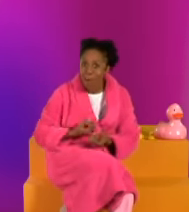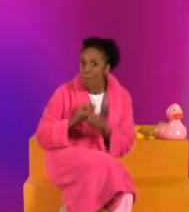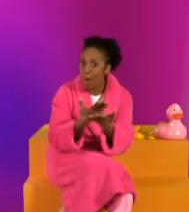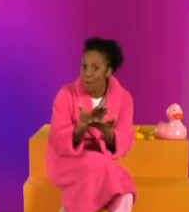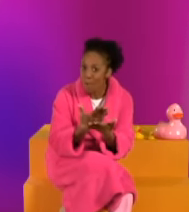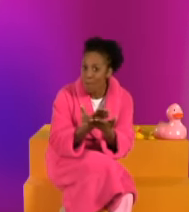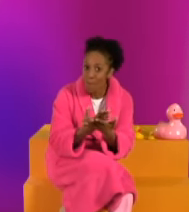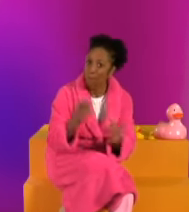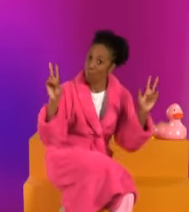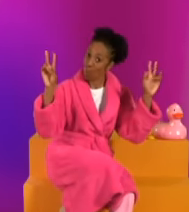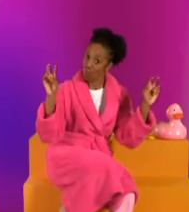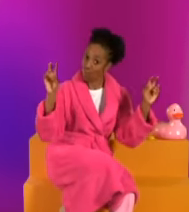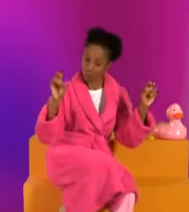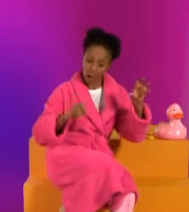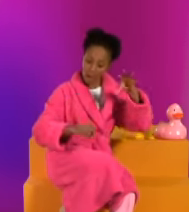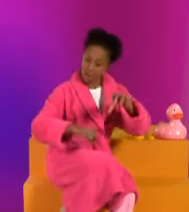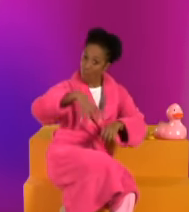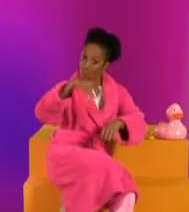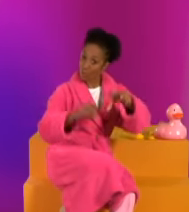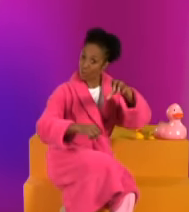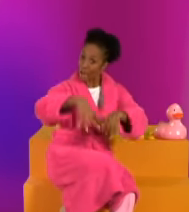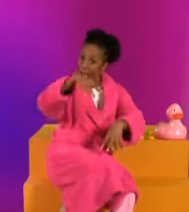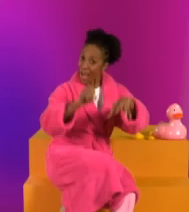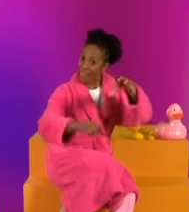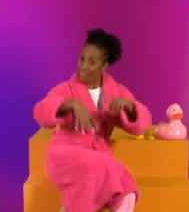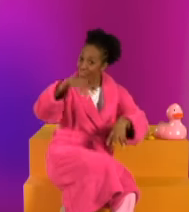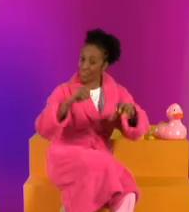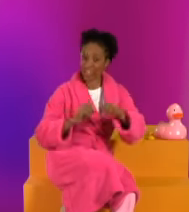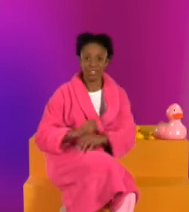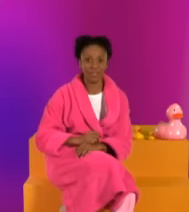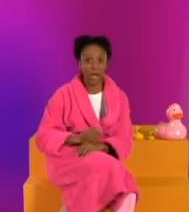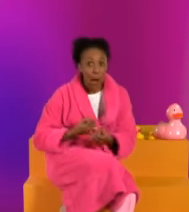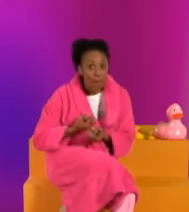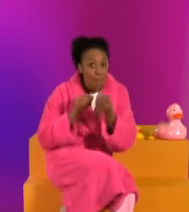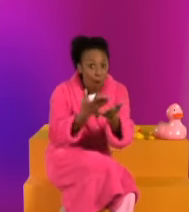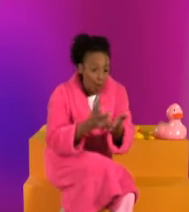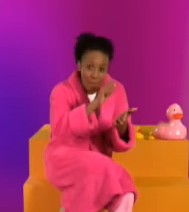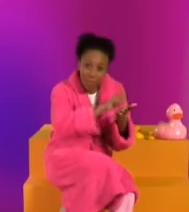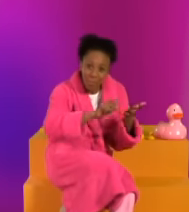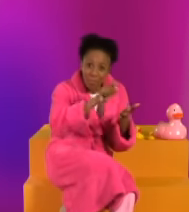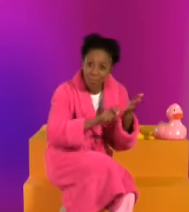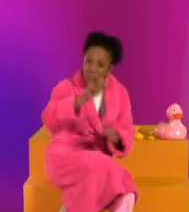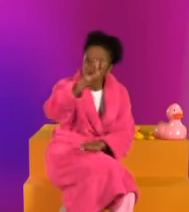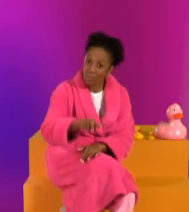That makes me think of a funny poem. It's called Bubble Bath, and it's by Gareth